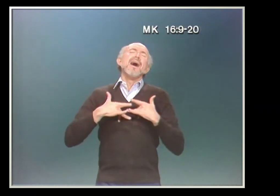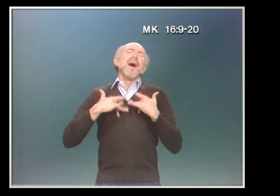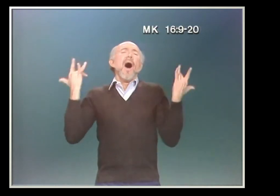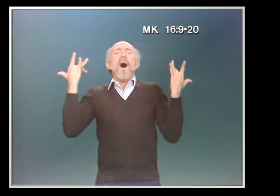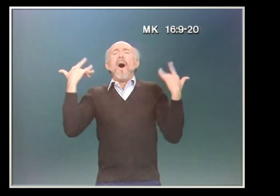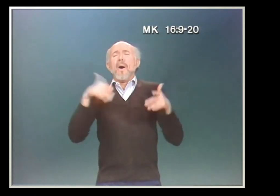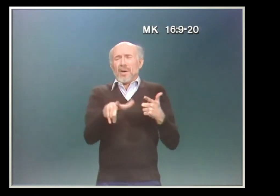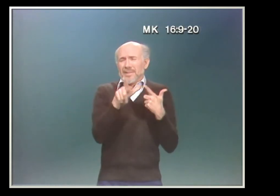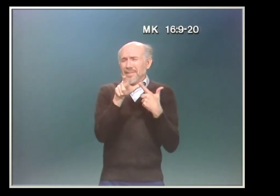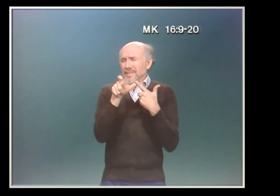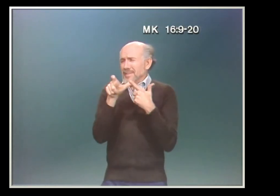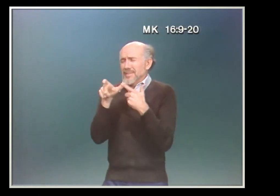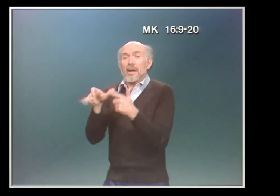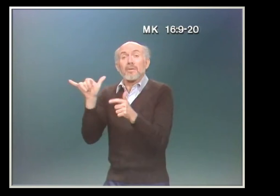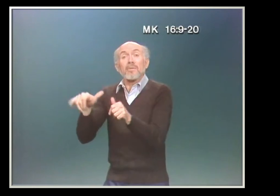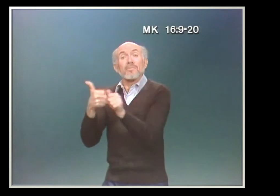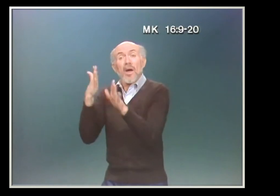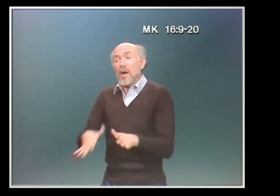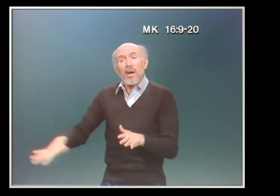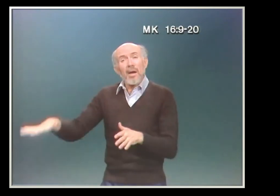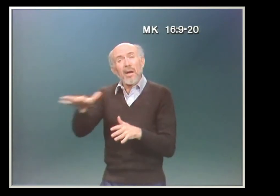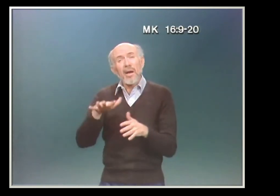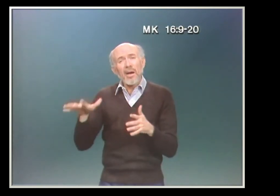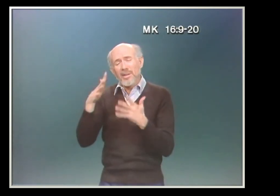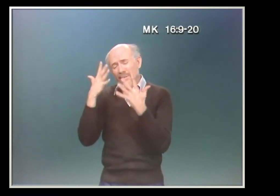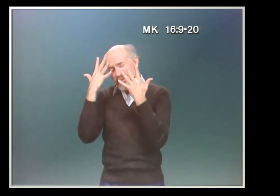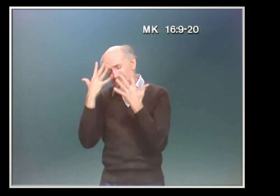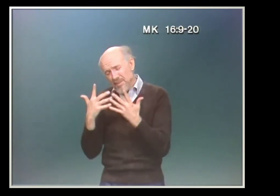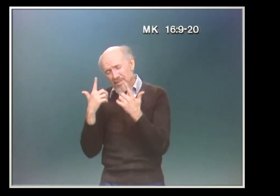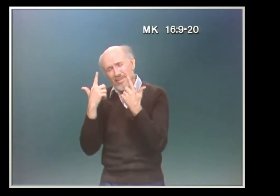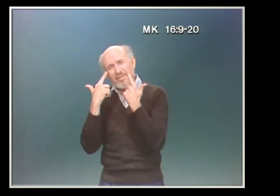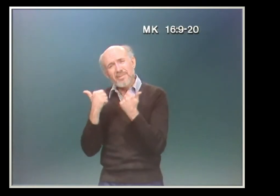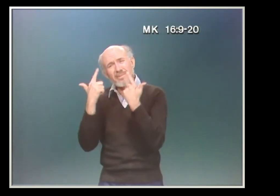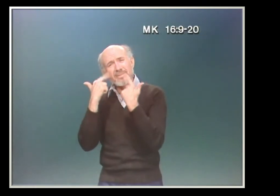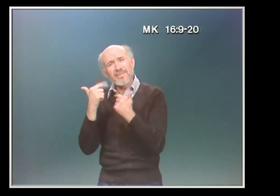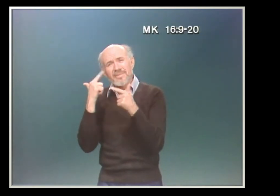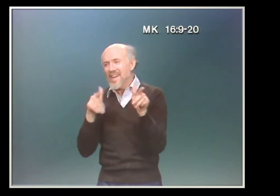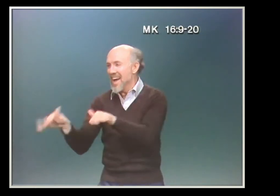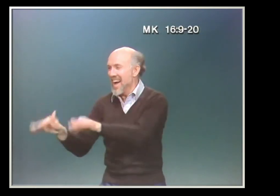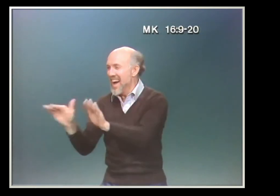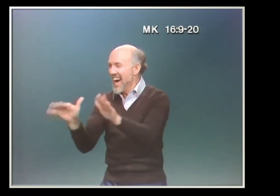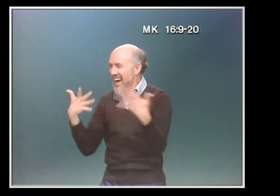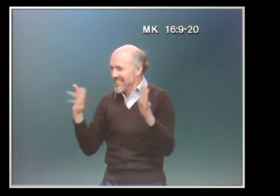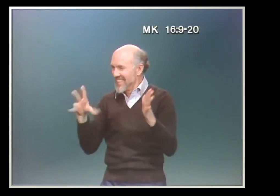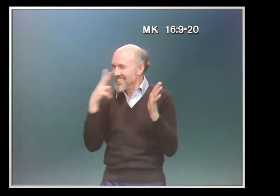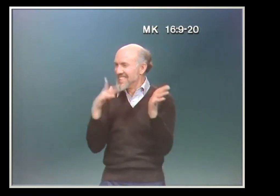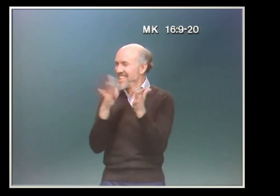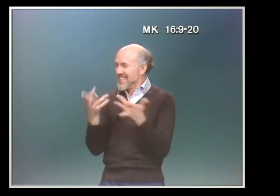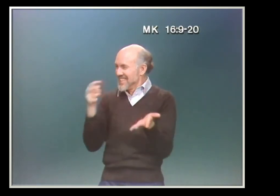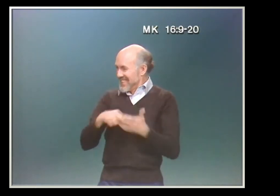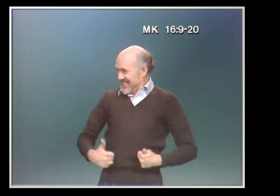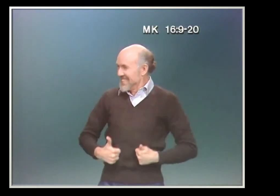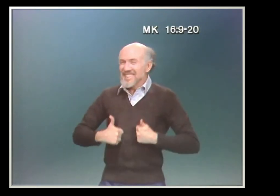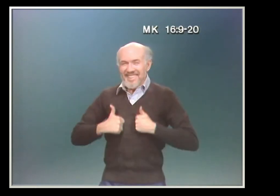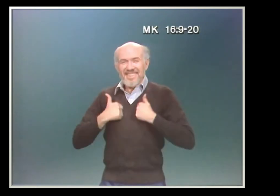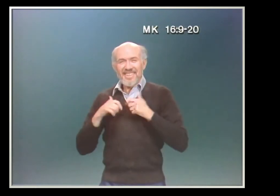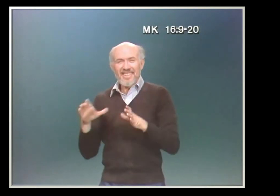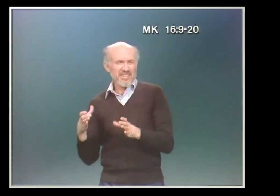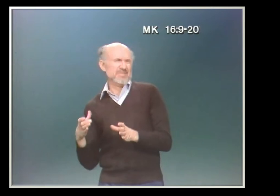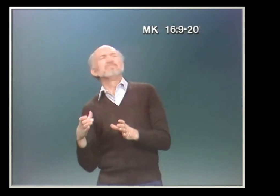After Mary saw Jesus, she went and told his followers. They were very sad and were crying. But Mary told